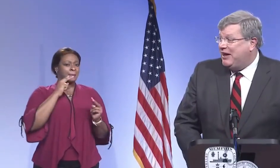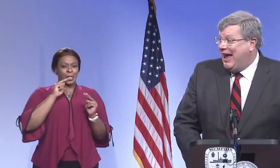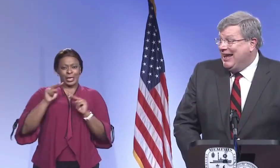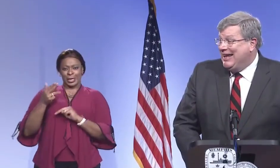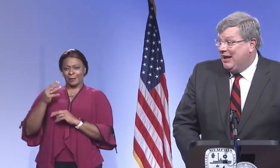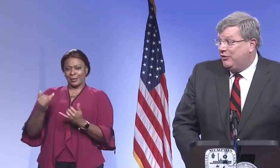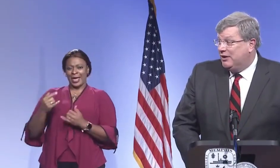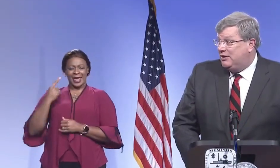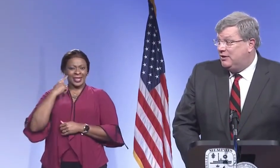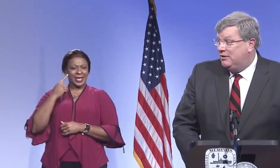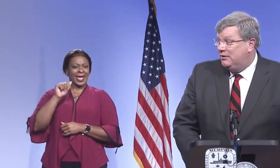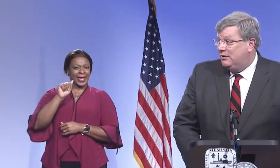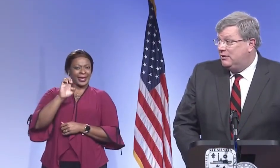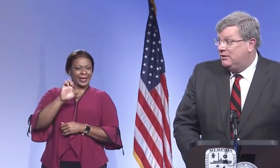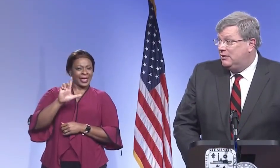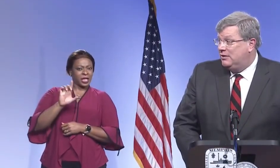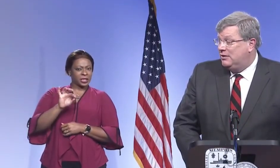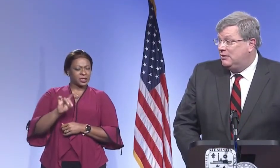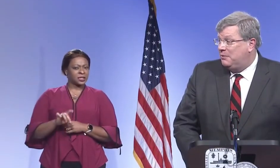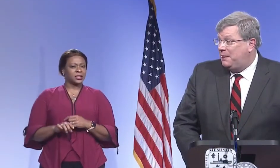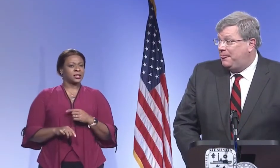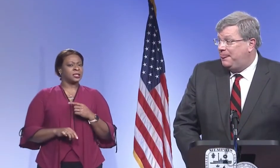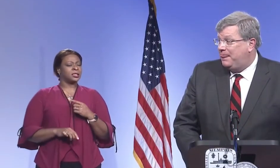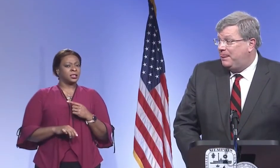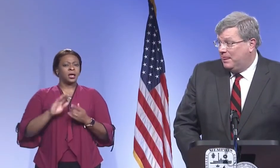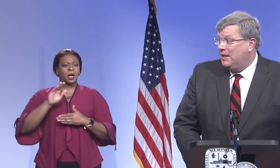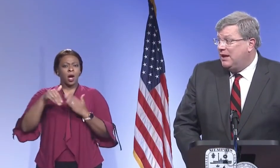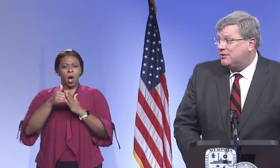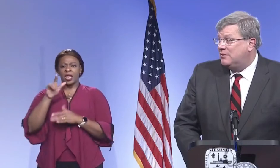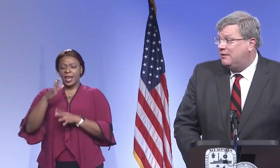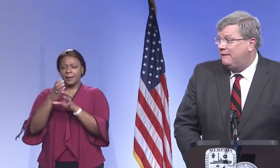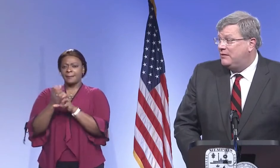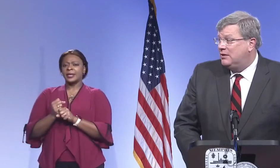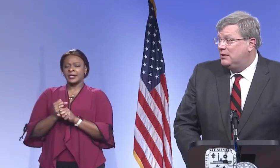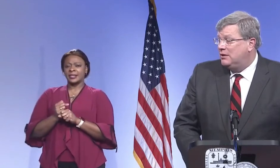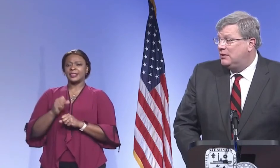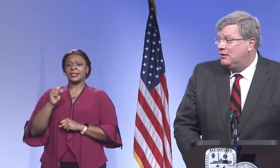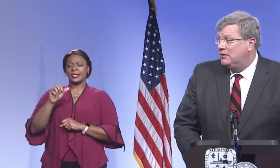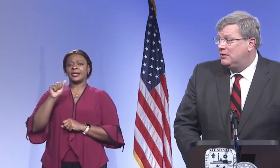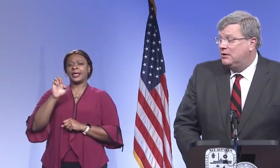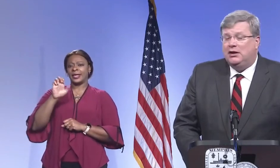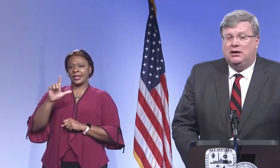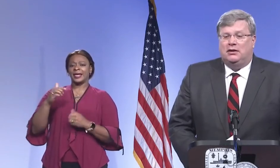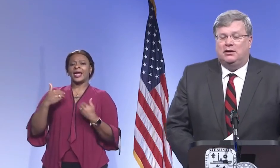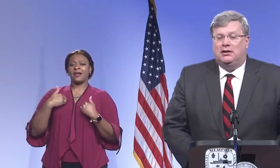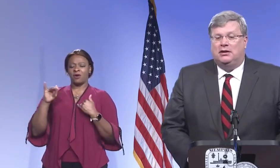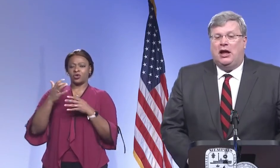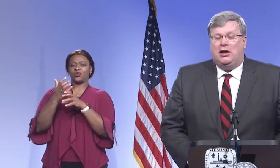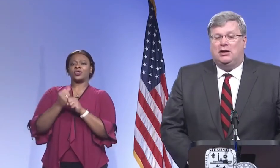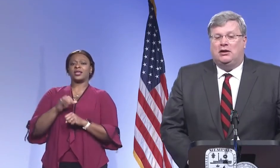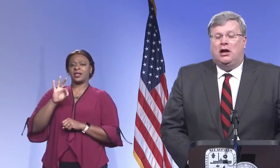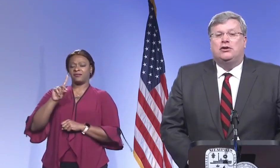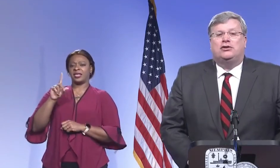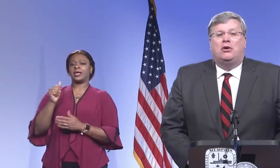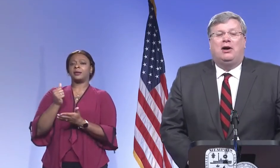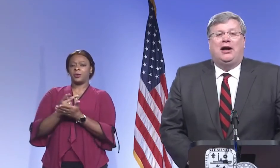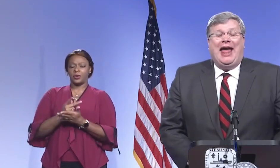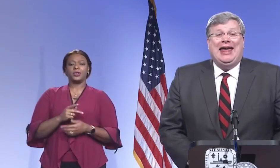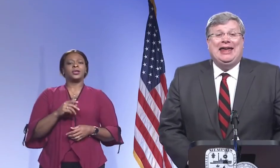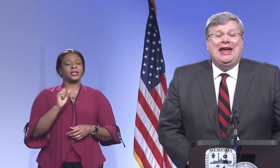I think AEL did. Did other labs get it? Yes. Yes, AEL has also received FDA approval.